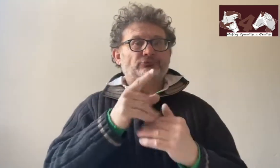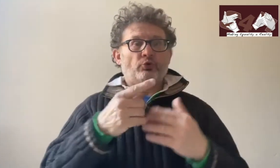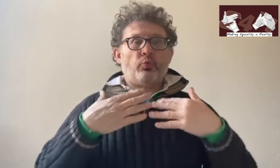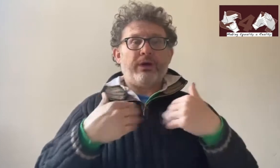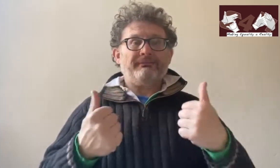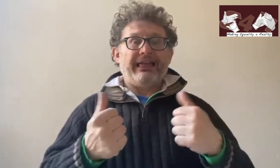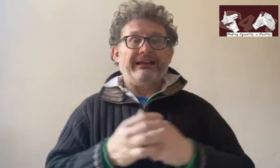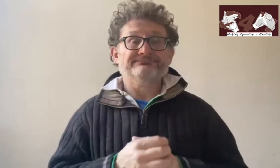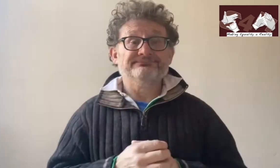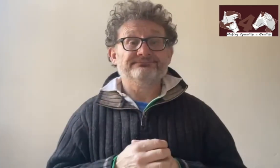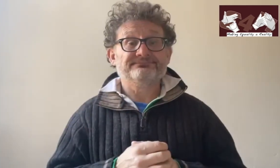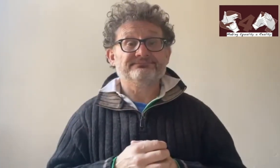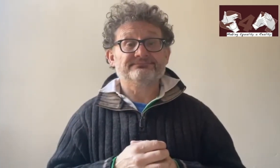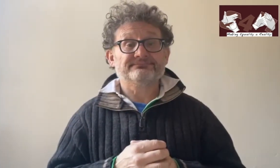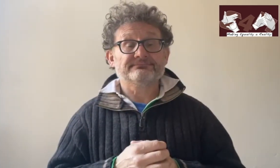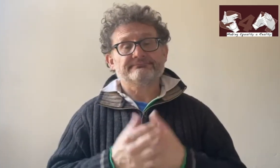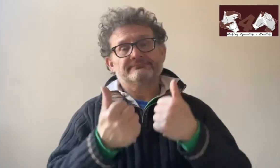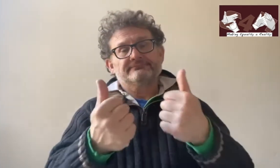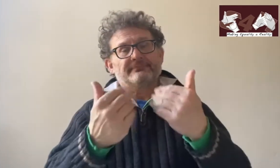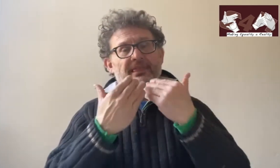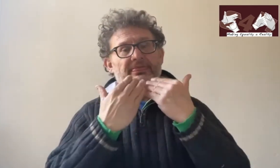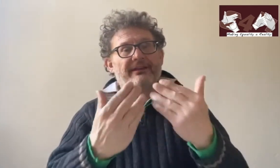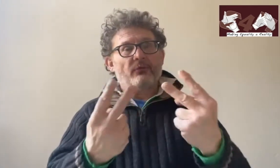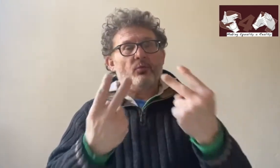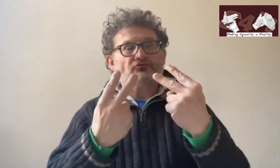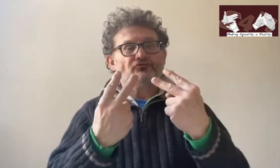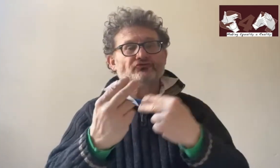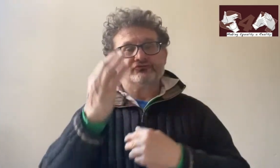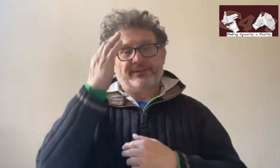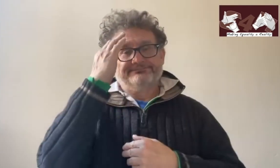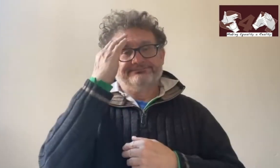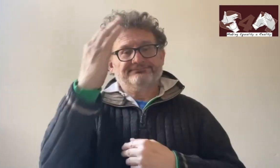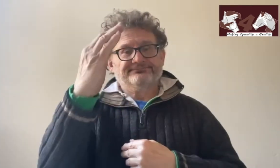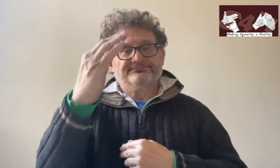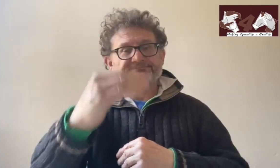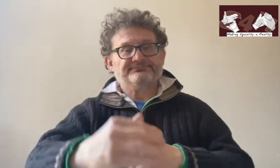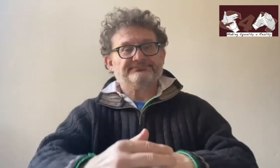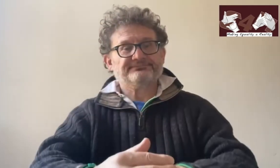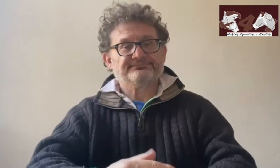deaf people, but specifically to me regarding our well-being. So thank you for watching, and farewell for now.